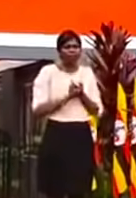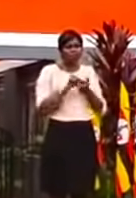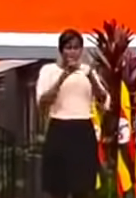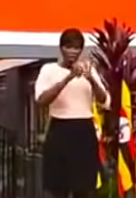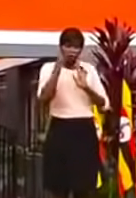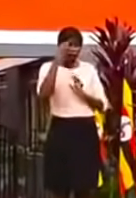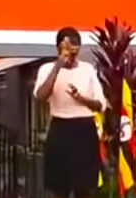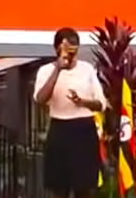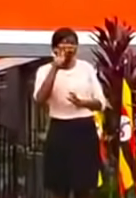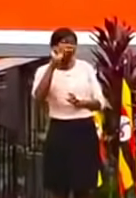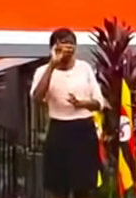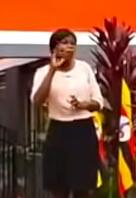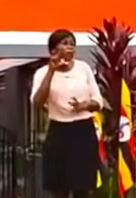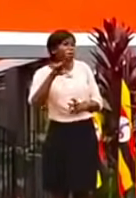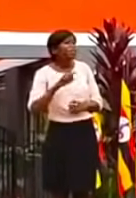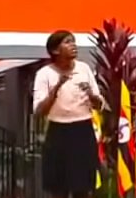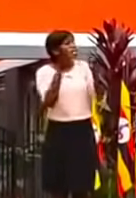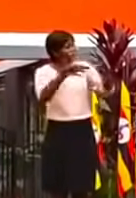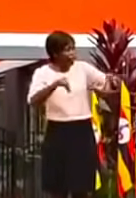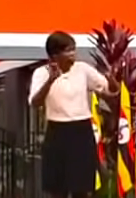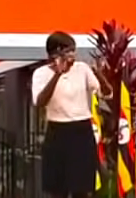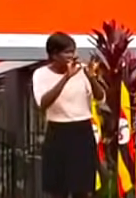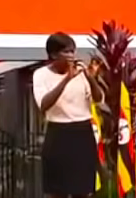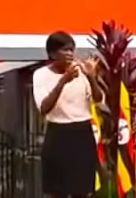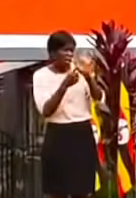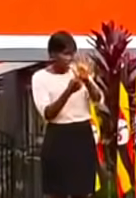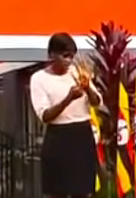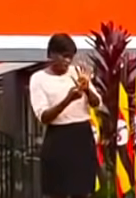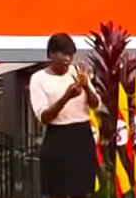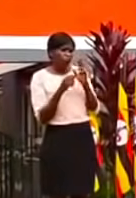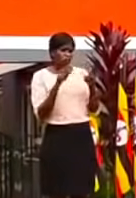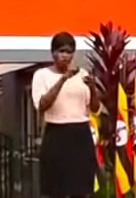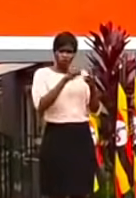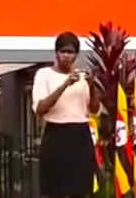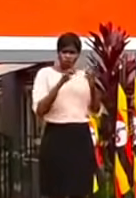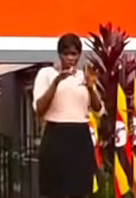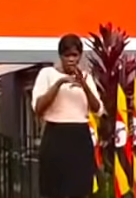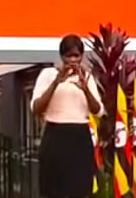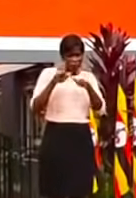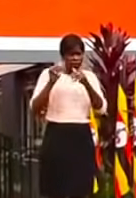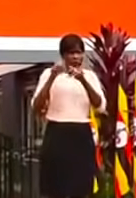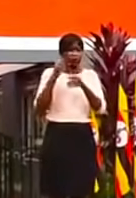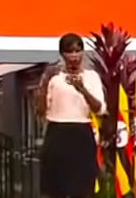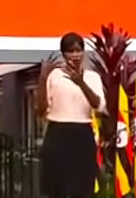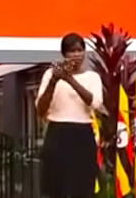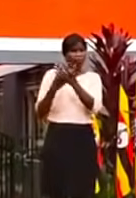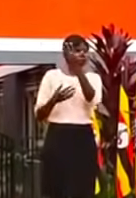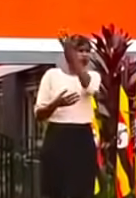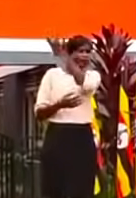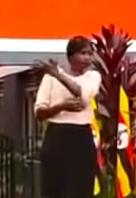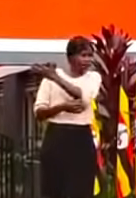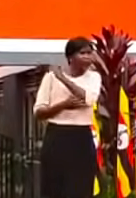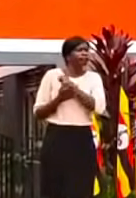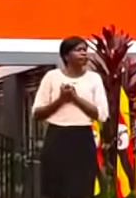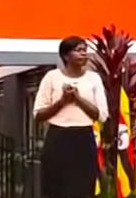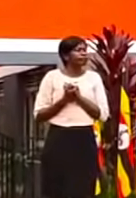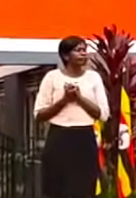See how, for example, our colleagues, the Honorable Sewanyana Alan and the Honorable Segirinya Mohammed, are being